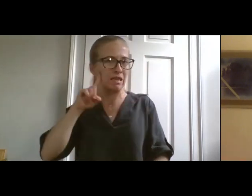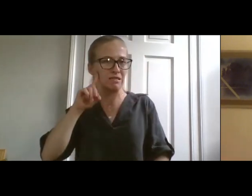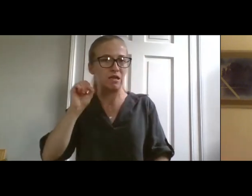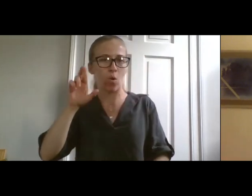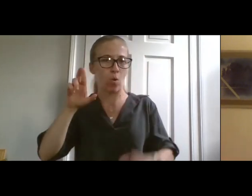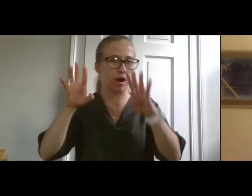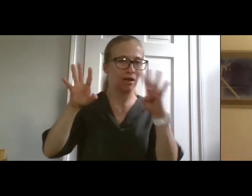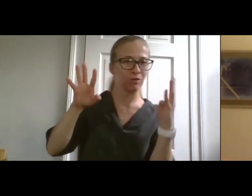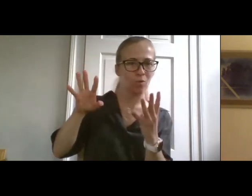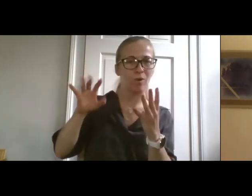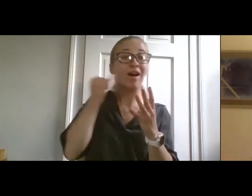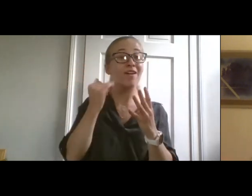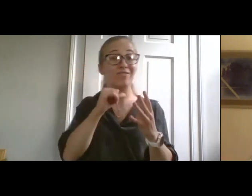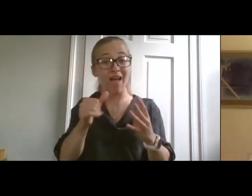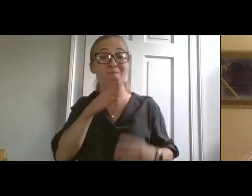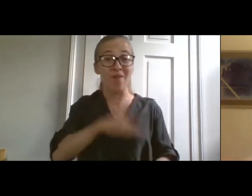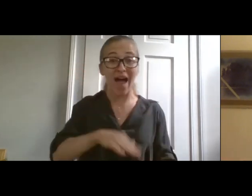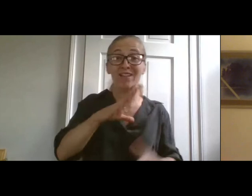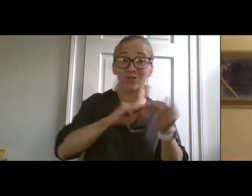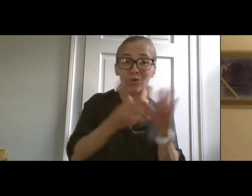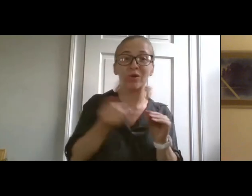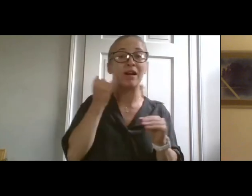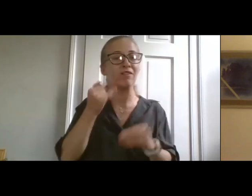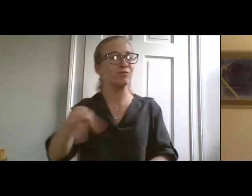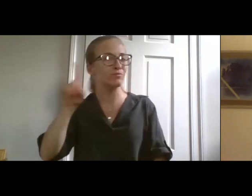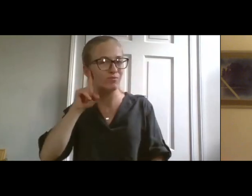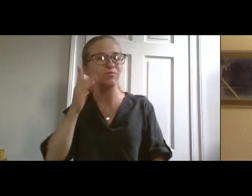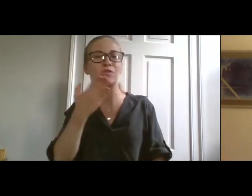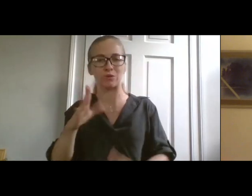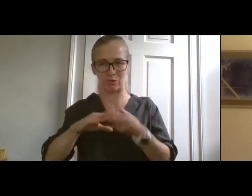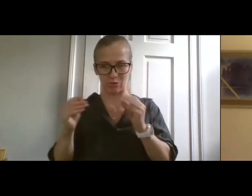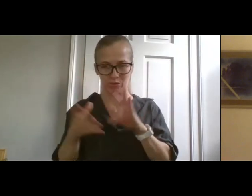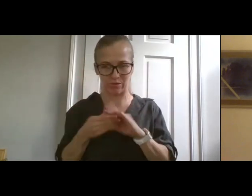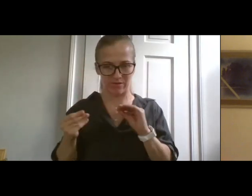if we don't, then it's a bad story. And if we do, then it's a good story, right? That's